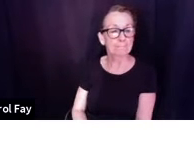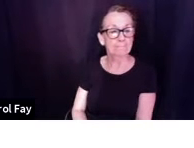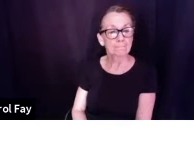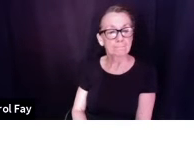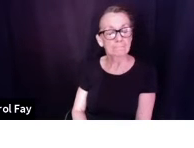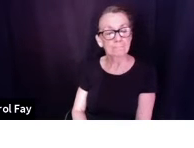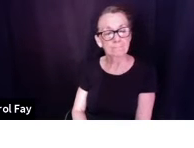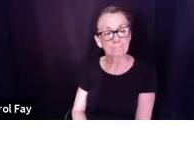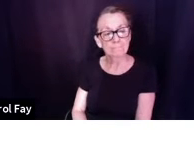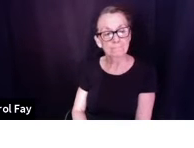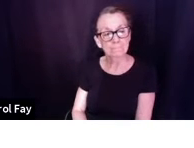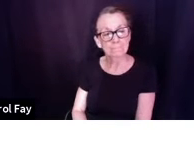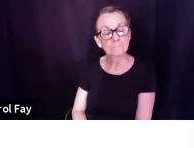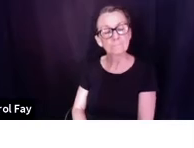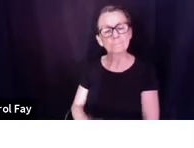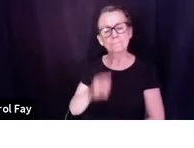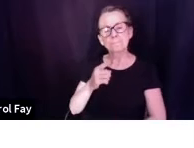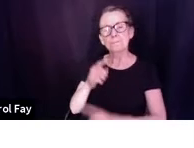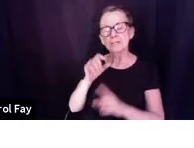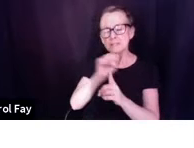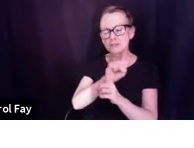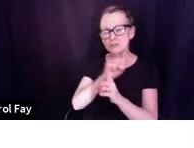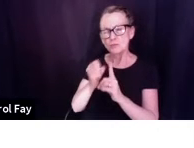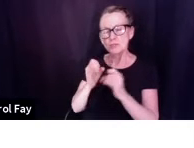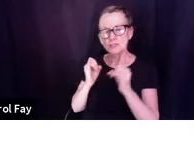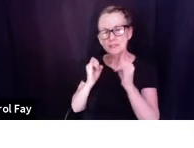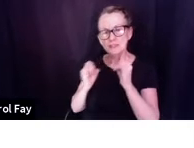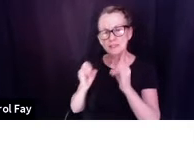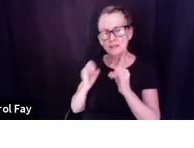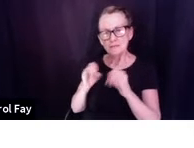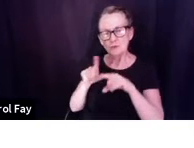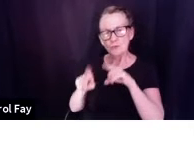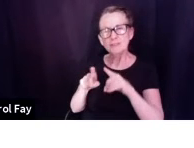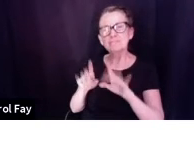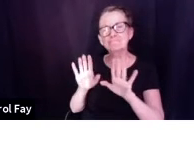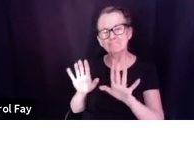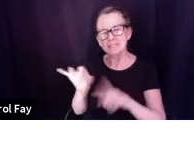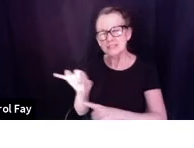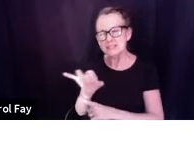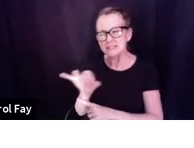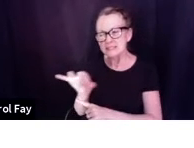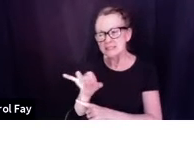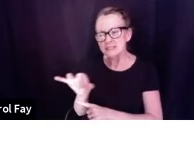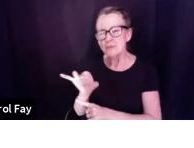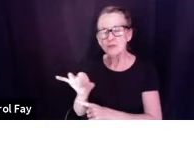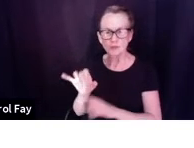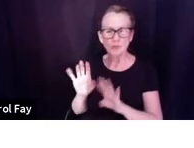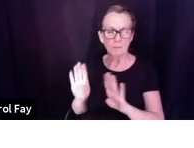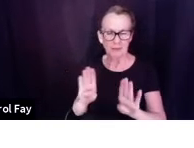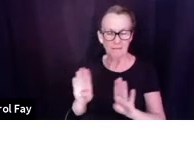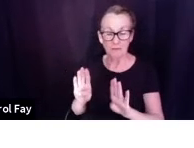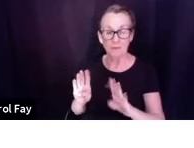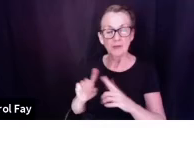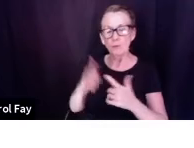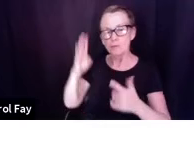Situational interview questions. So these are similar to behavioral, but situational will be hypothetical. They would ask